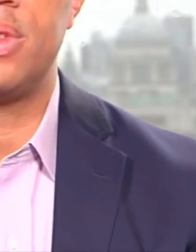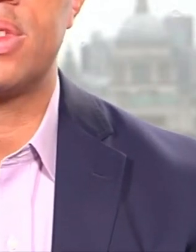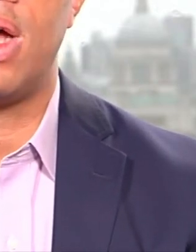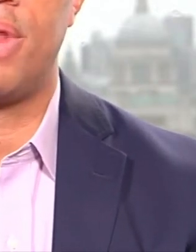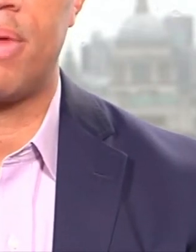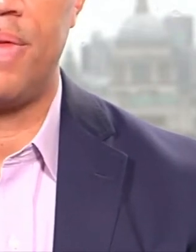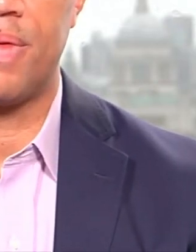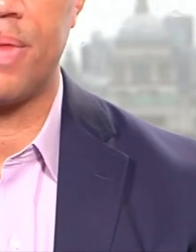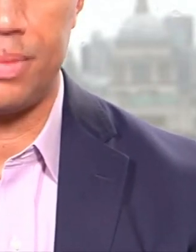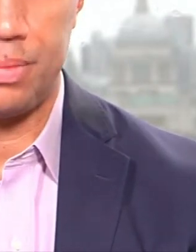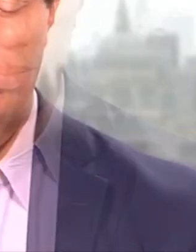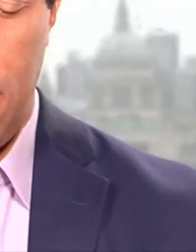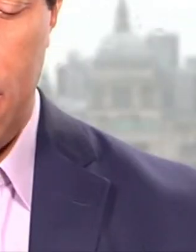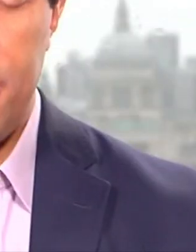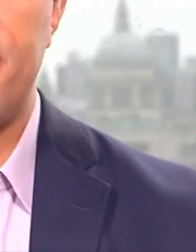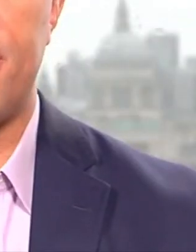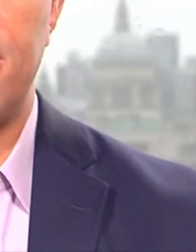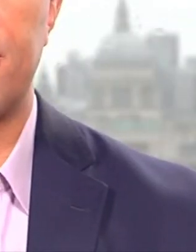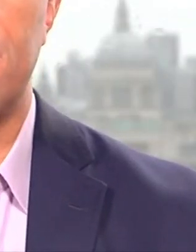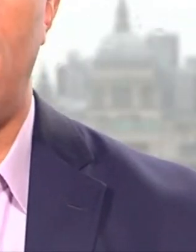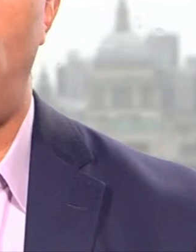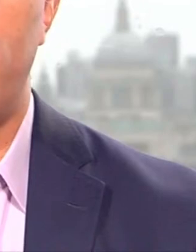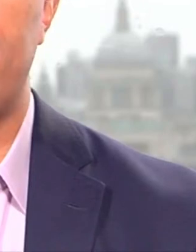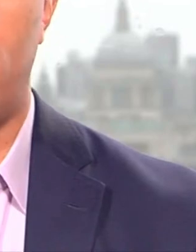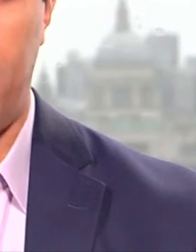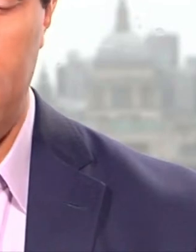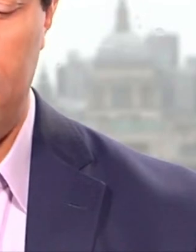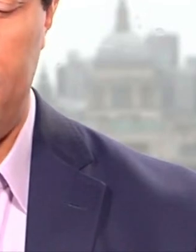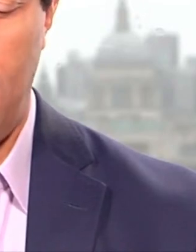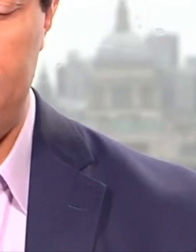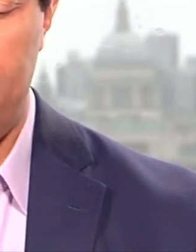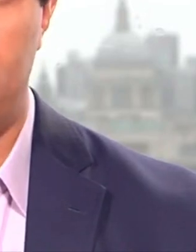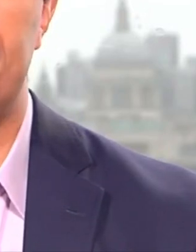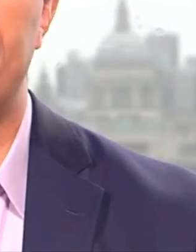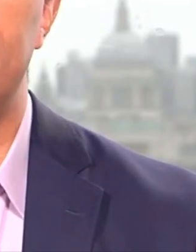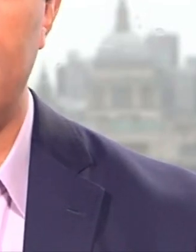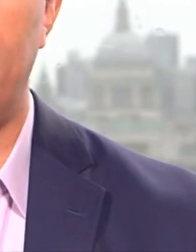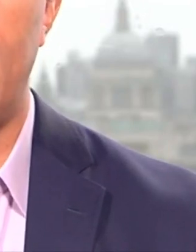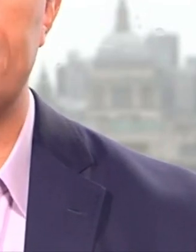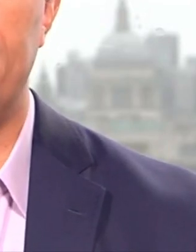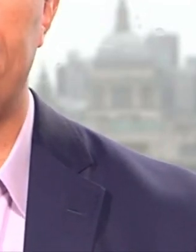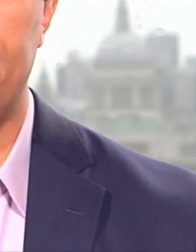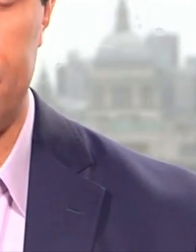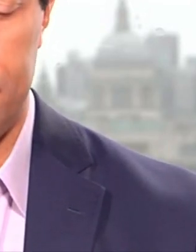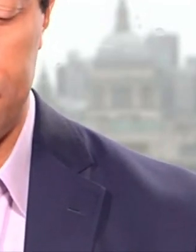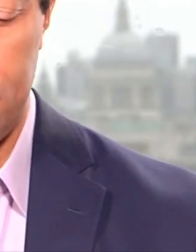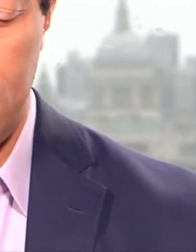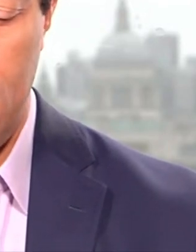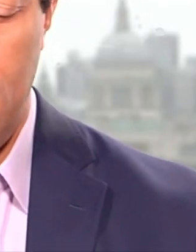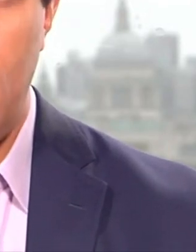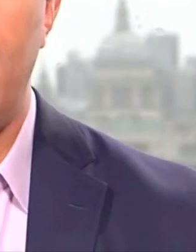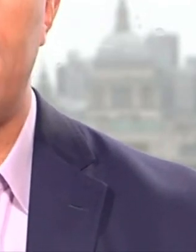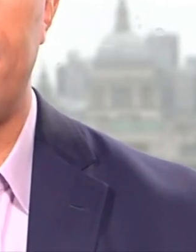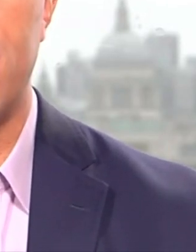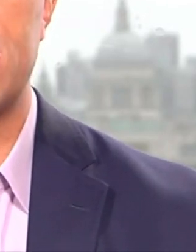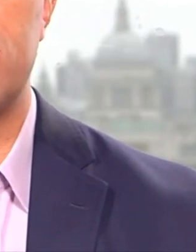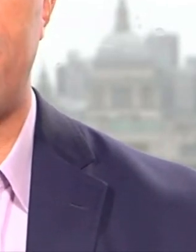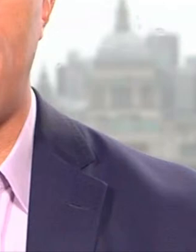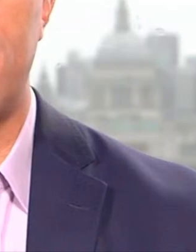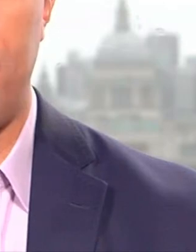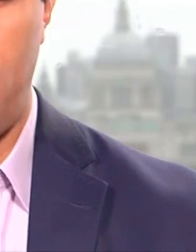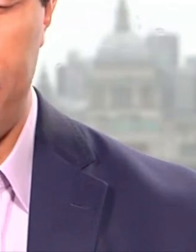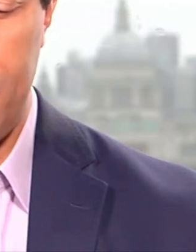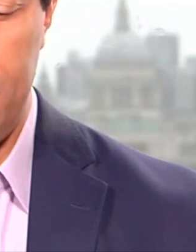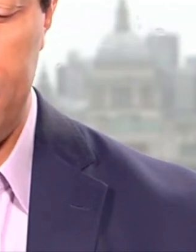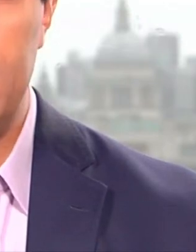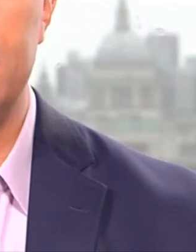first month of the crisis. In this sense, we've been working with the government hospital for the last month. AWS was